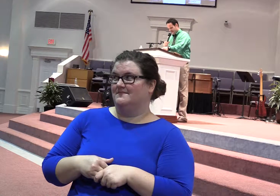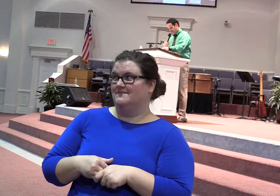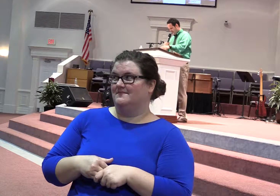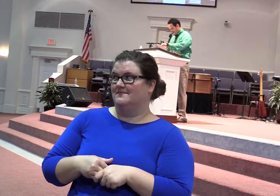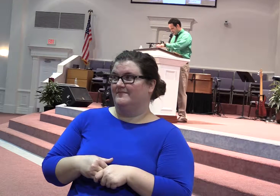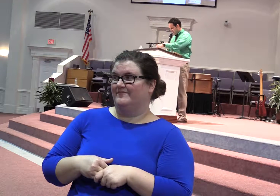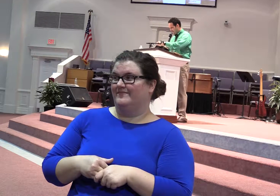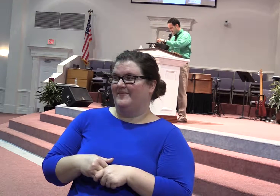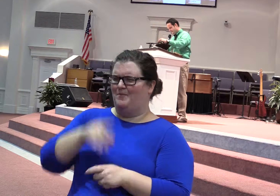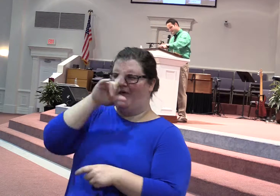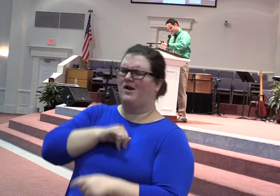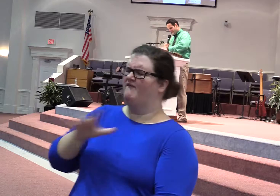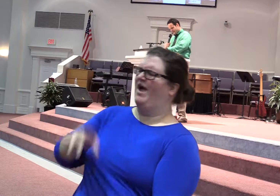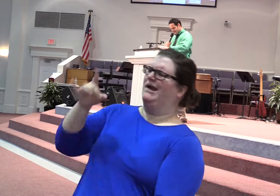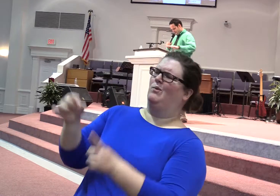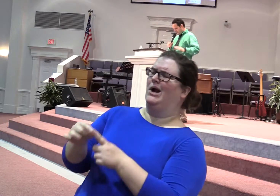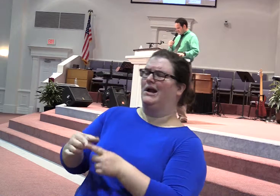find the word. I don't know.